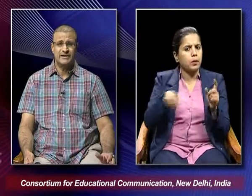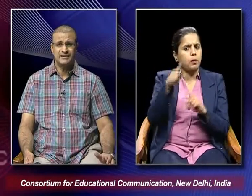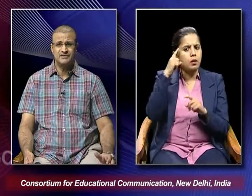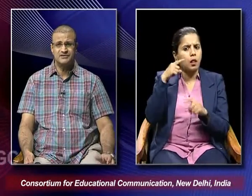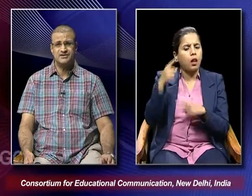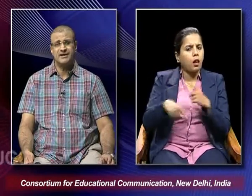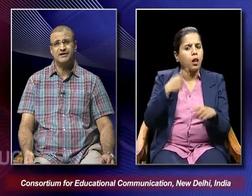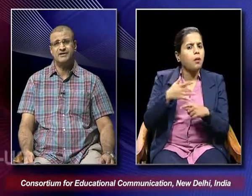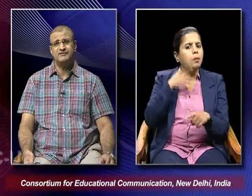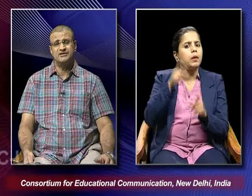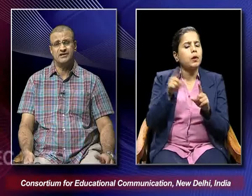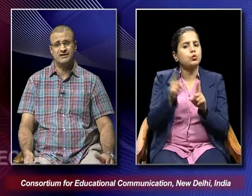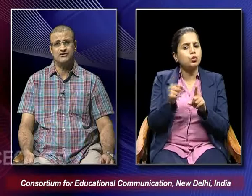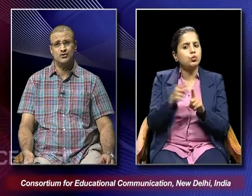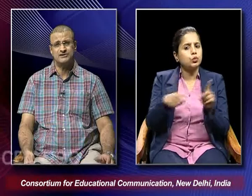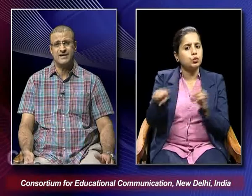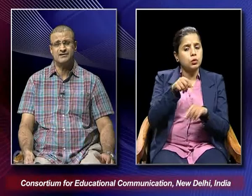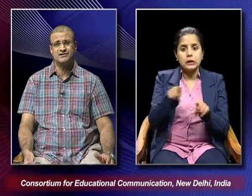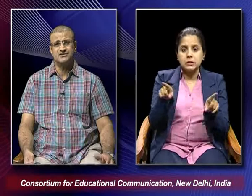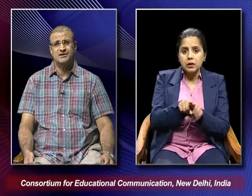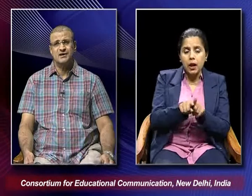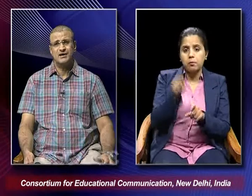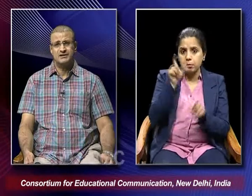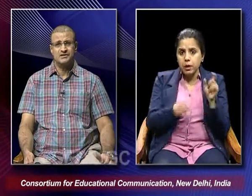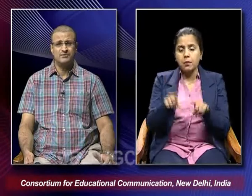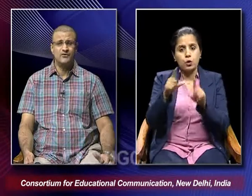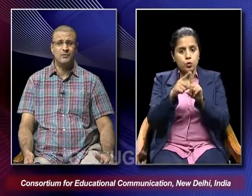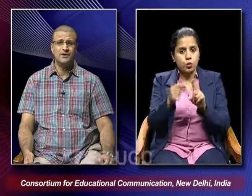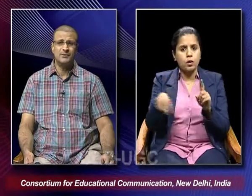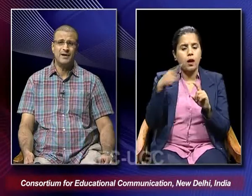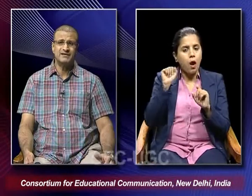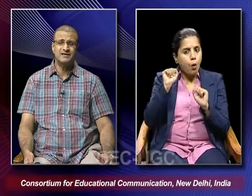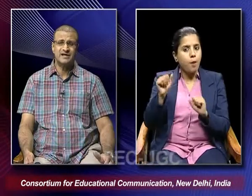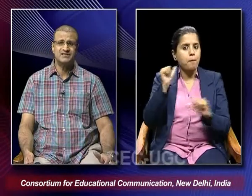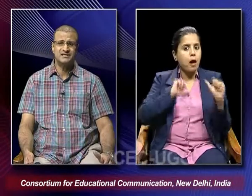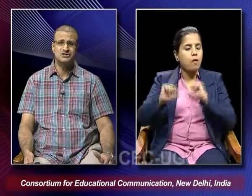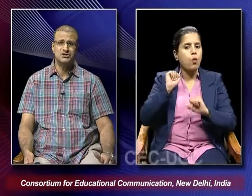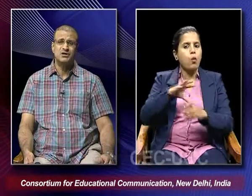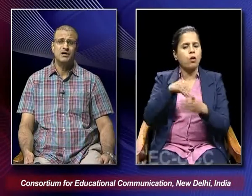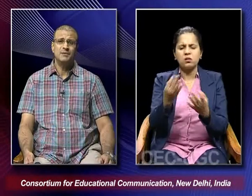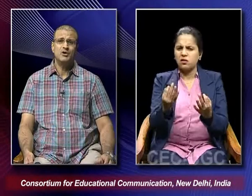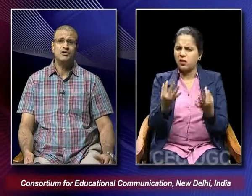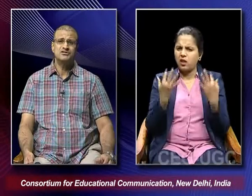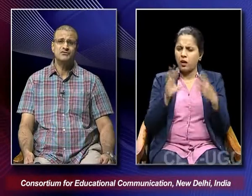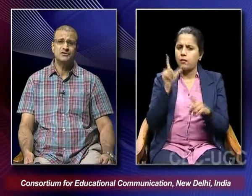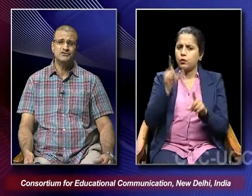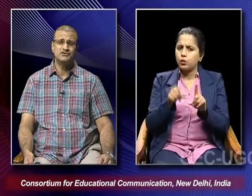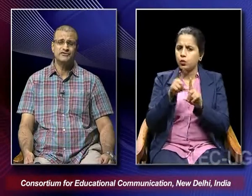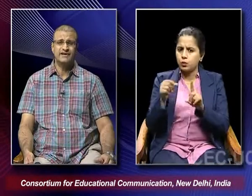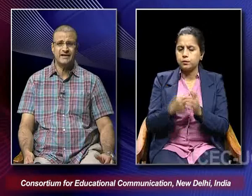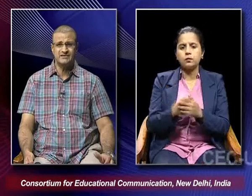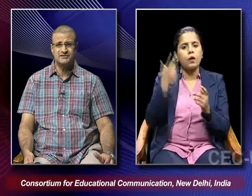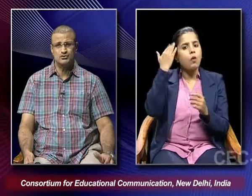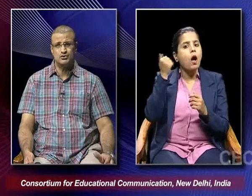day-to-day characters, and even those characters they performed par their excellence because he was one